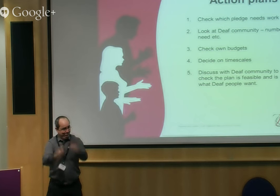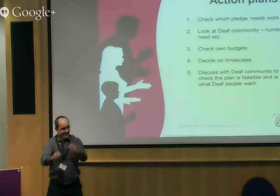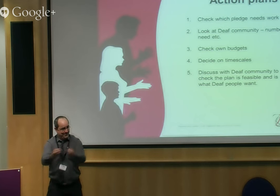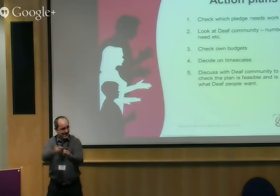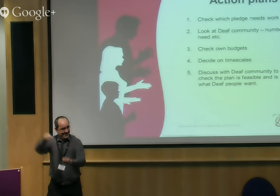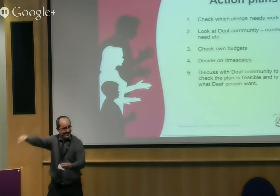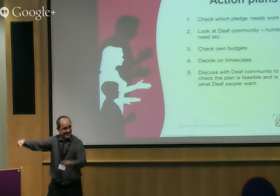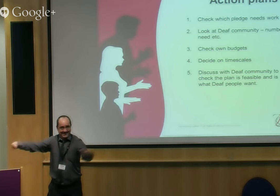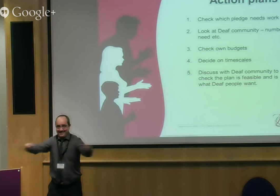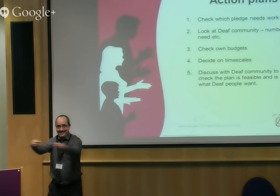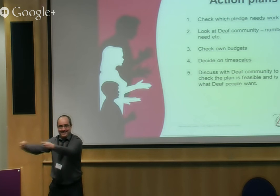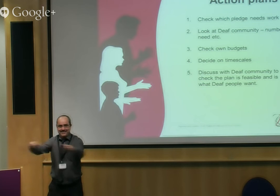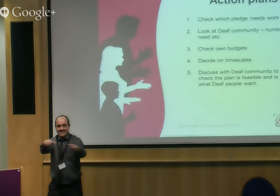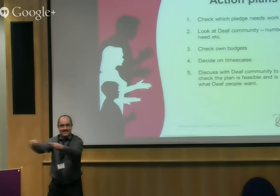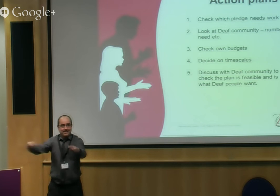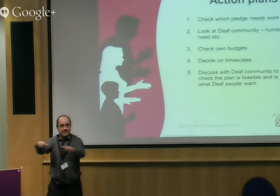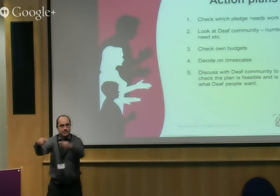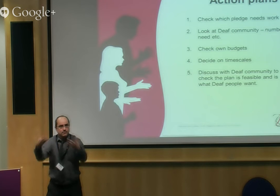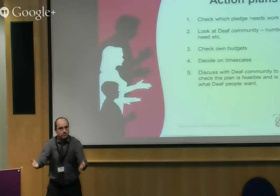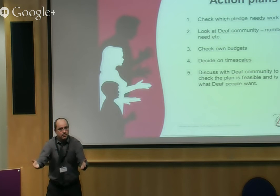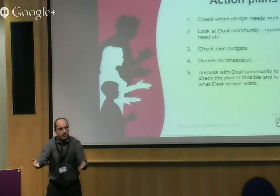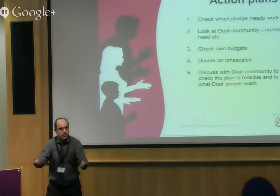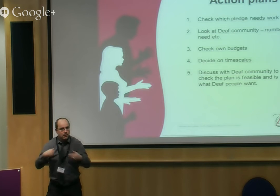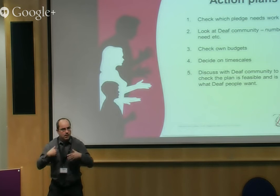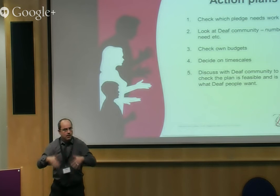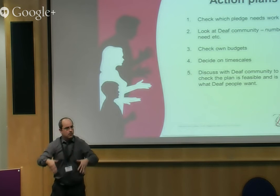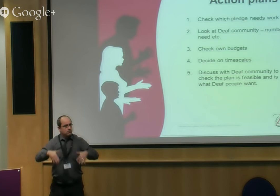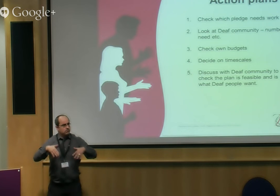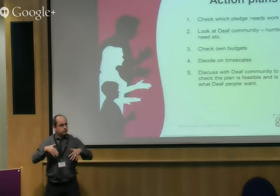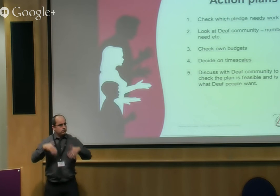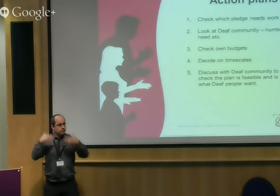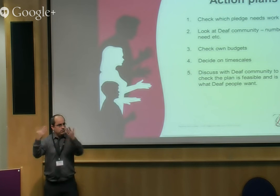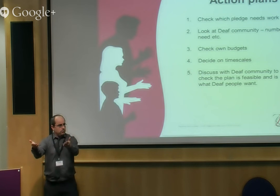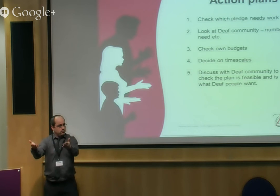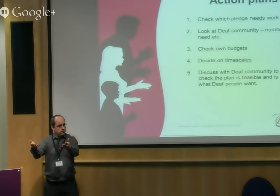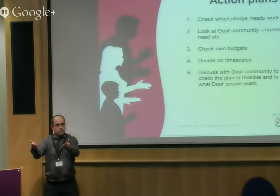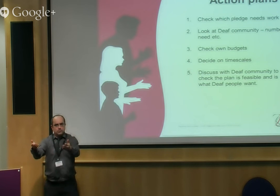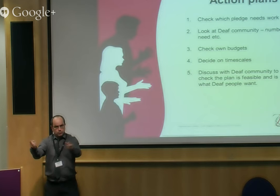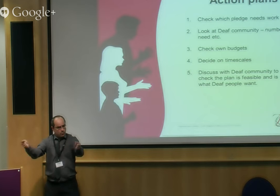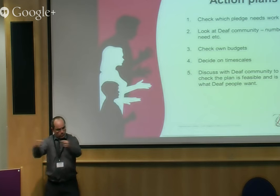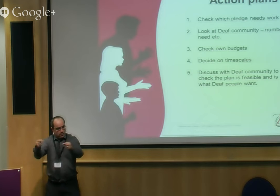you have to do. So, what we take you one way to achieve our